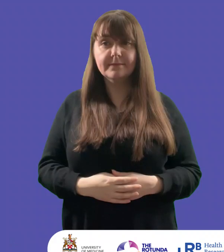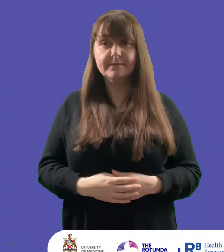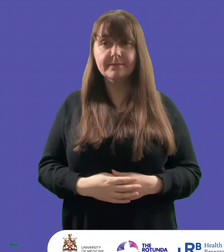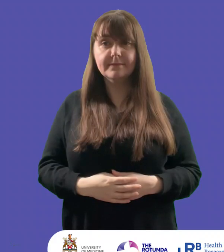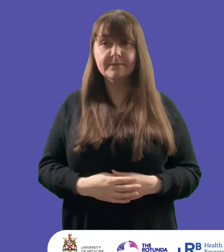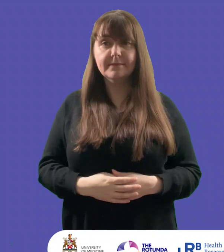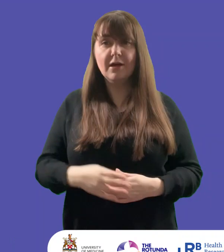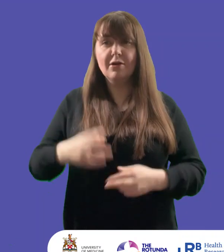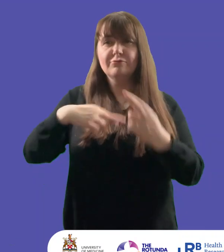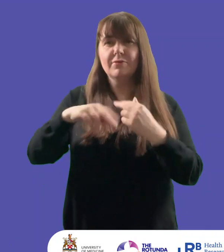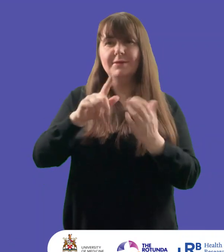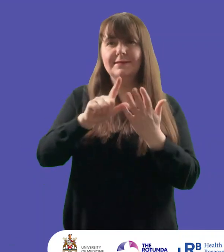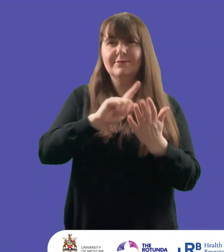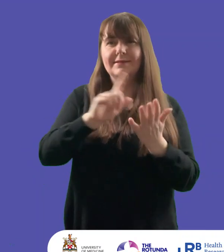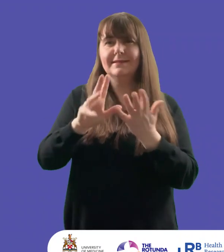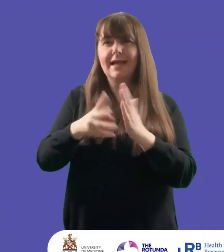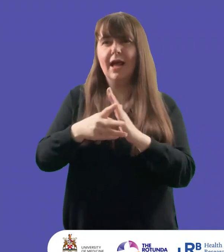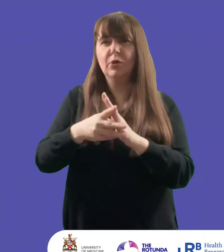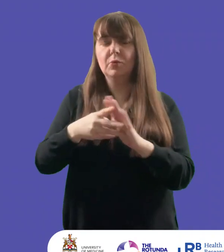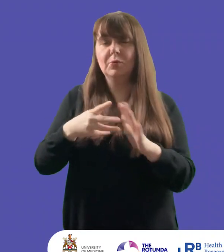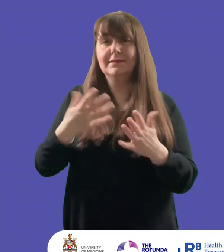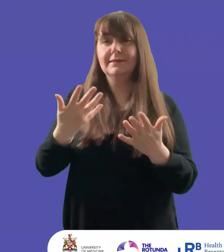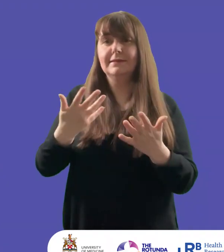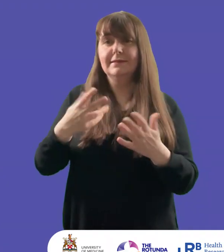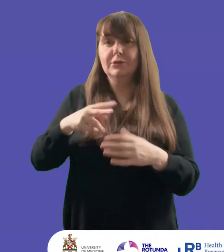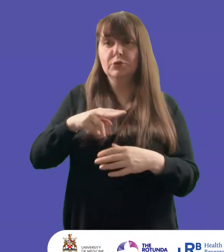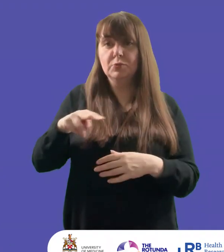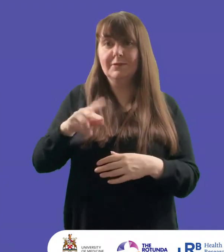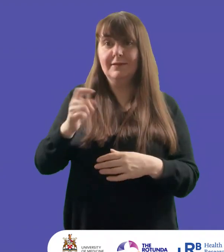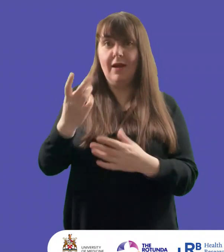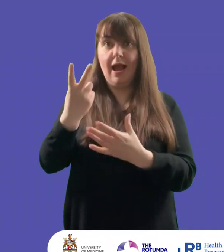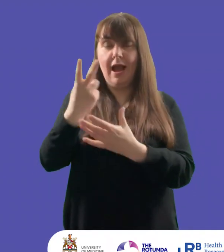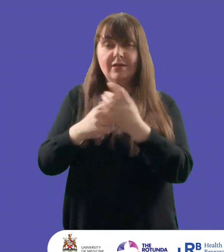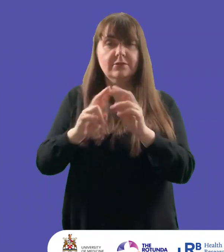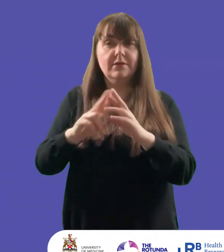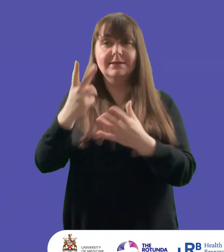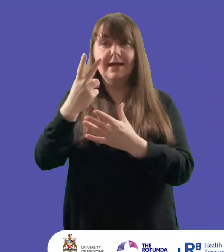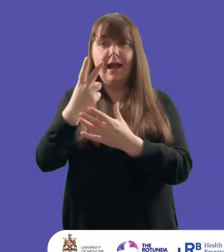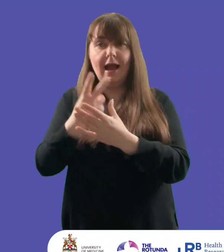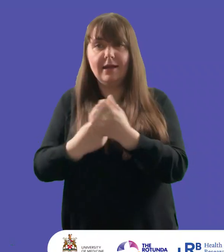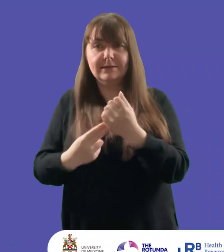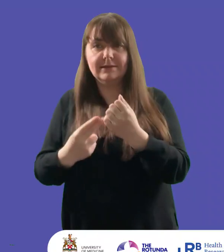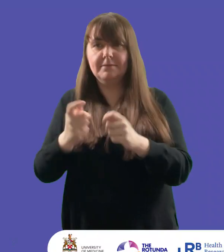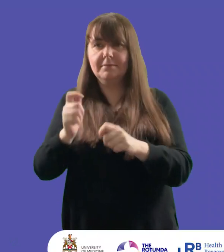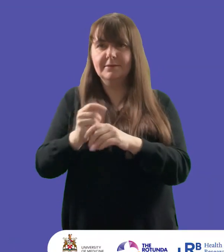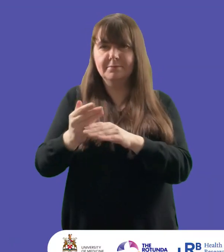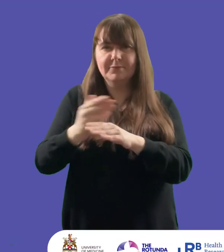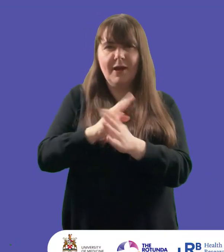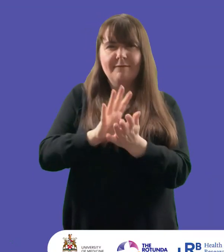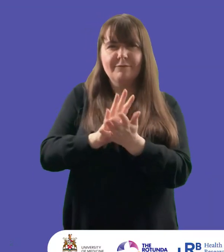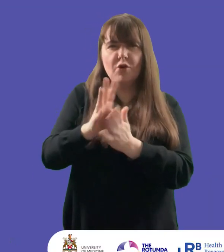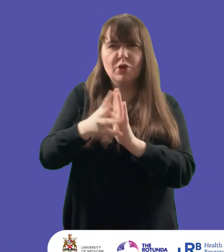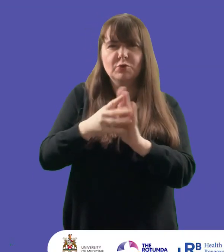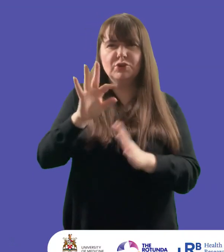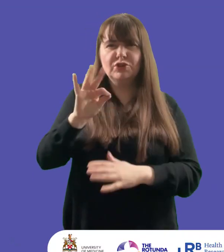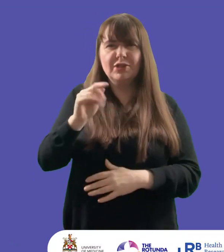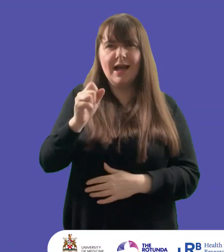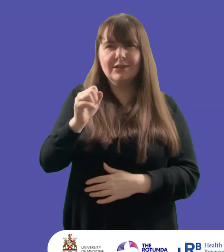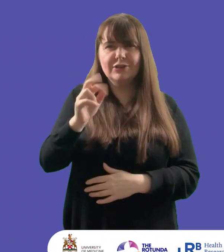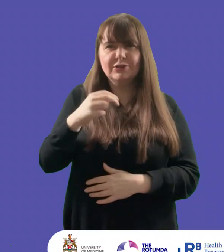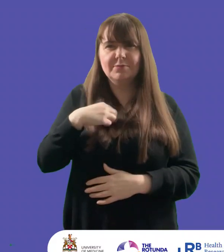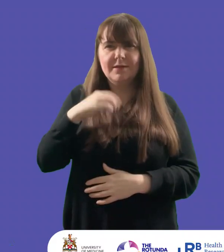Usually in an early pregnancy scan from around 7 to 10 weeks. Type of twins, so if they're identical or non-identical, is best identified before 14